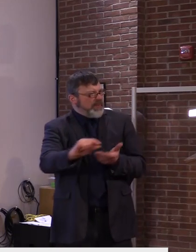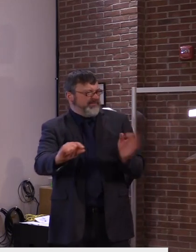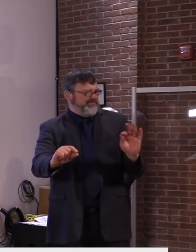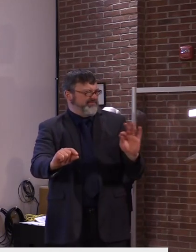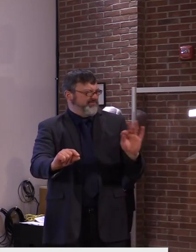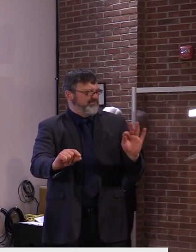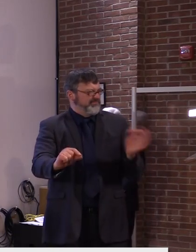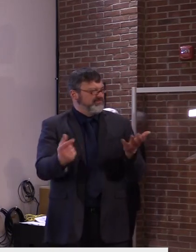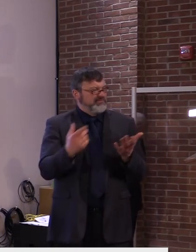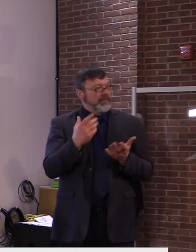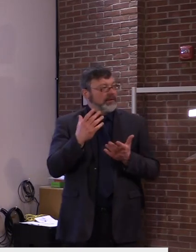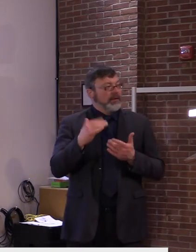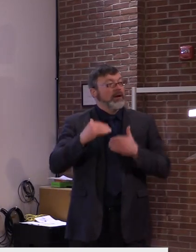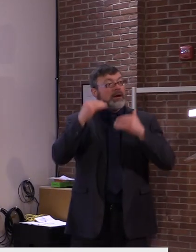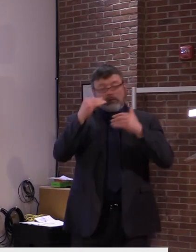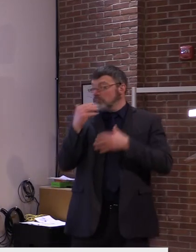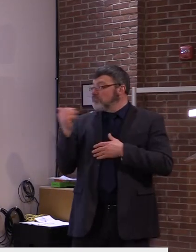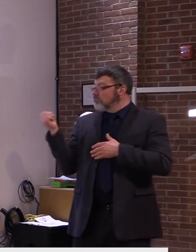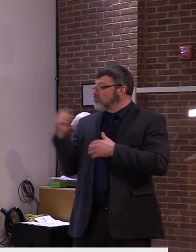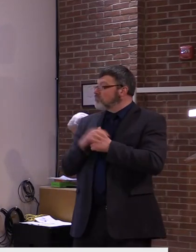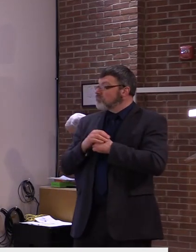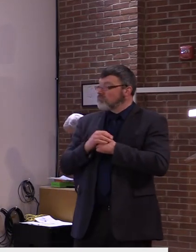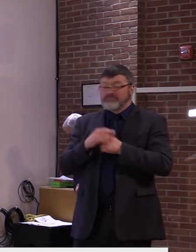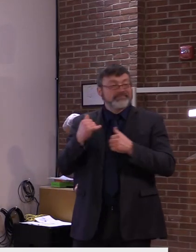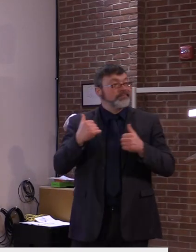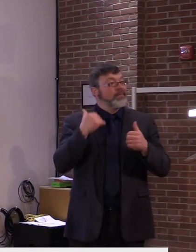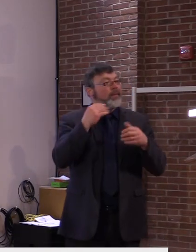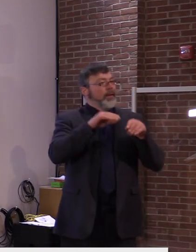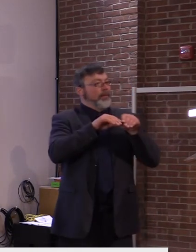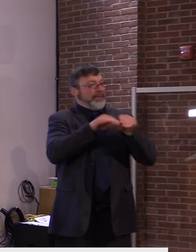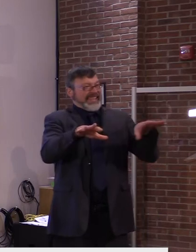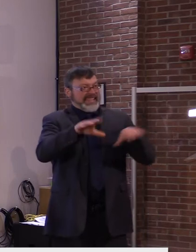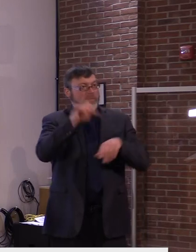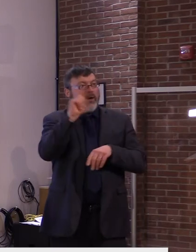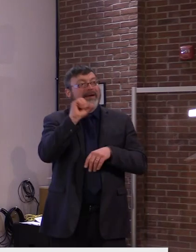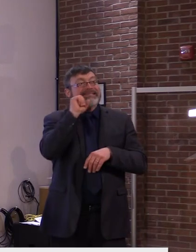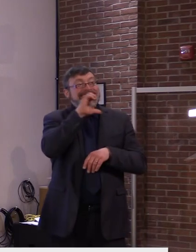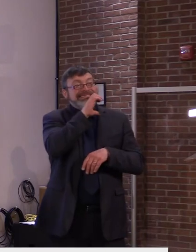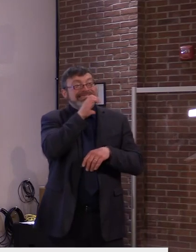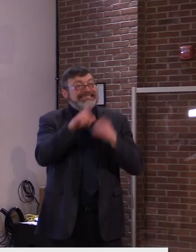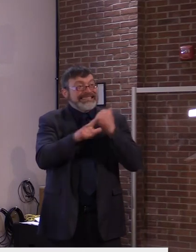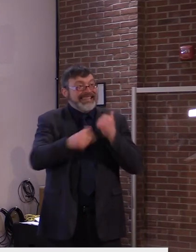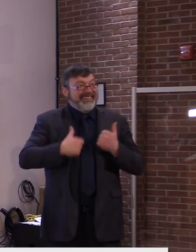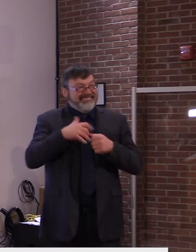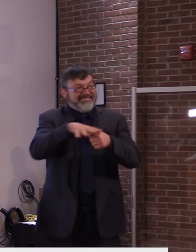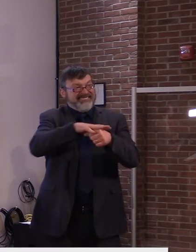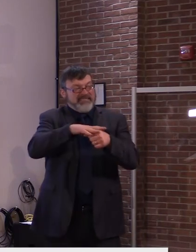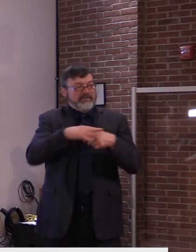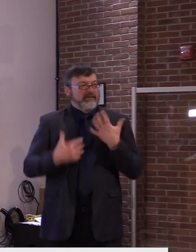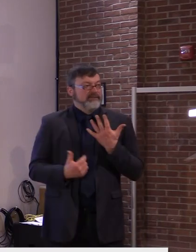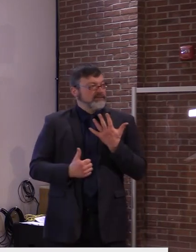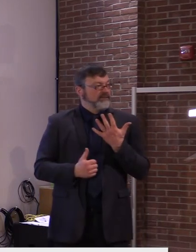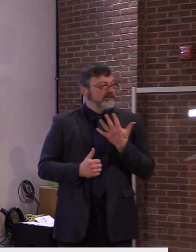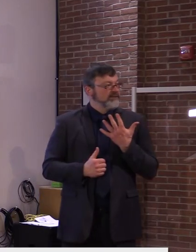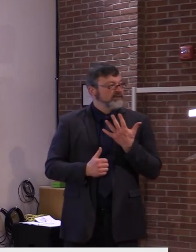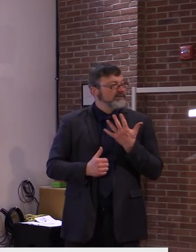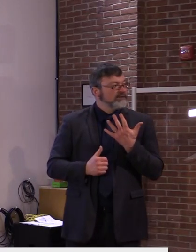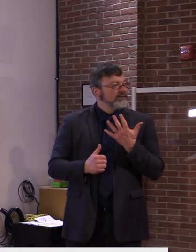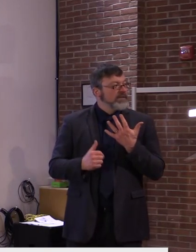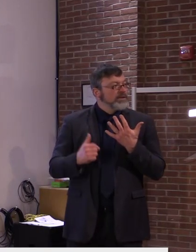Quite remarkable. And I'm showing this slide now as I'll be discussing it a little later. This is